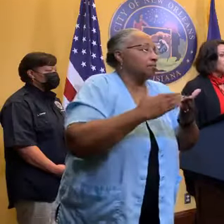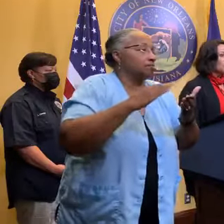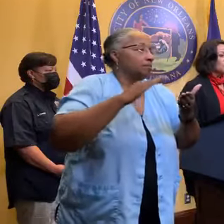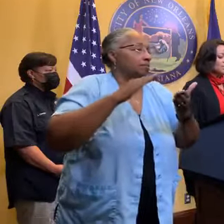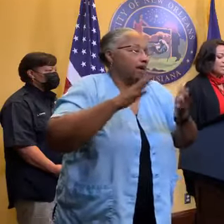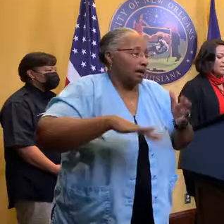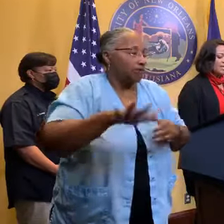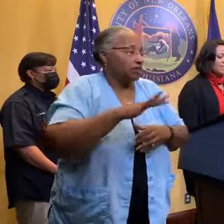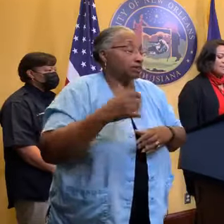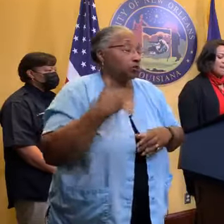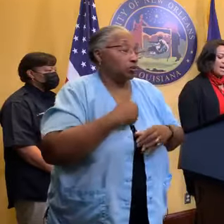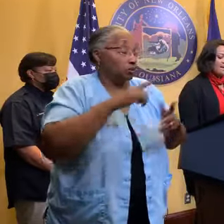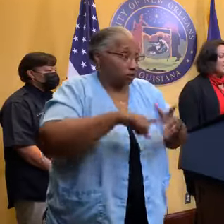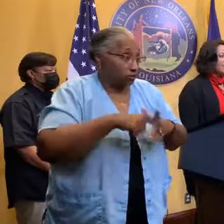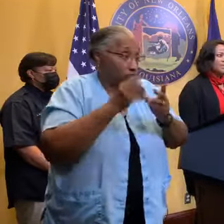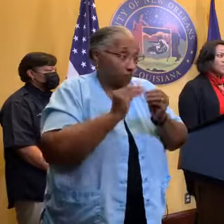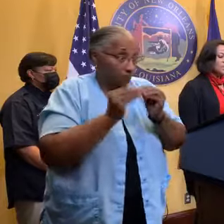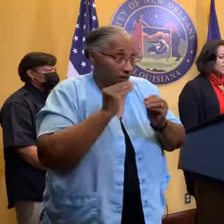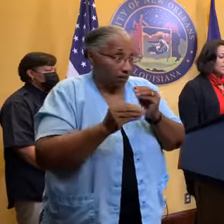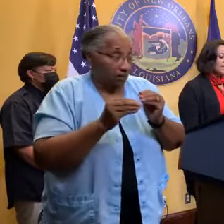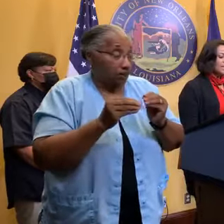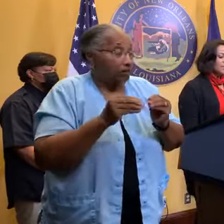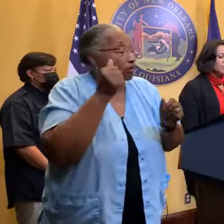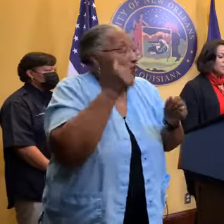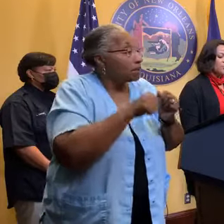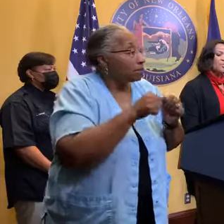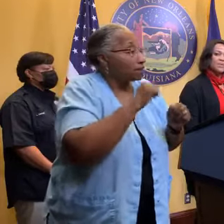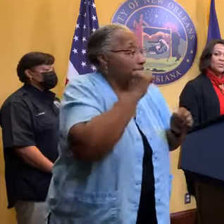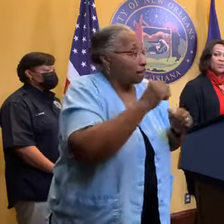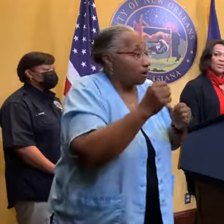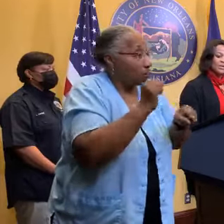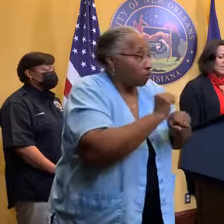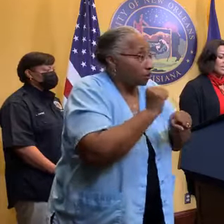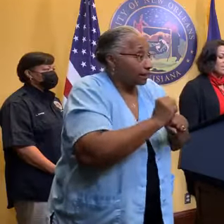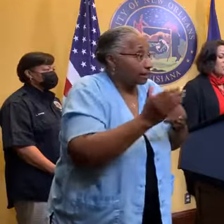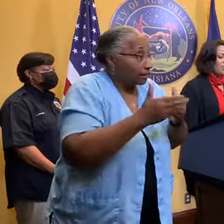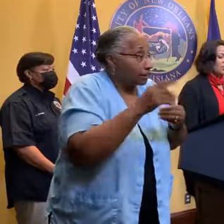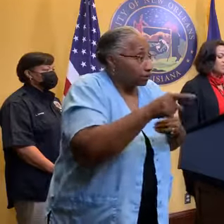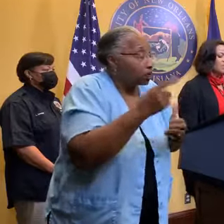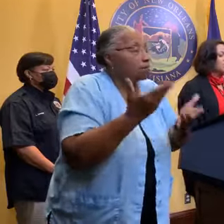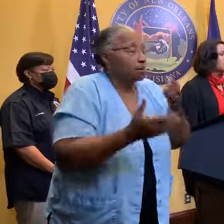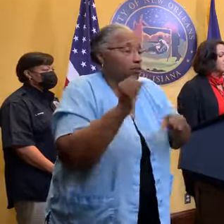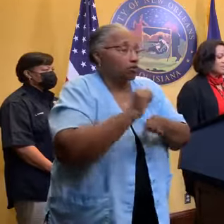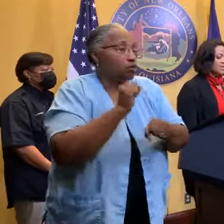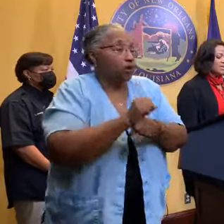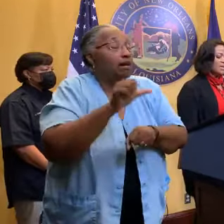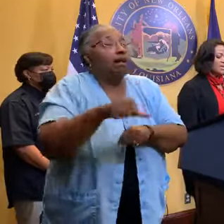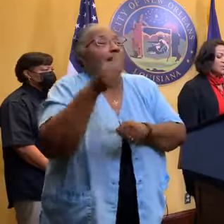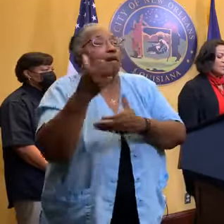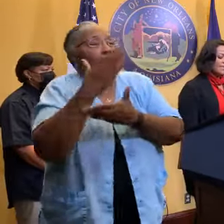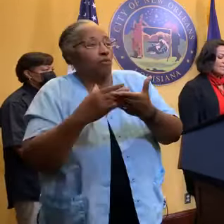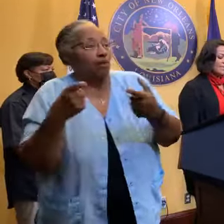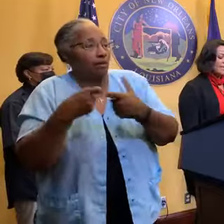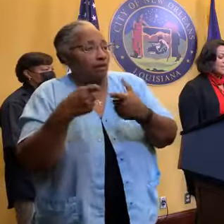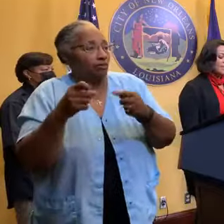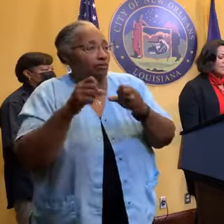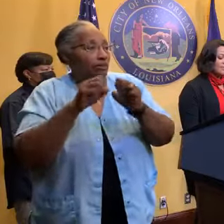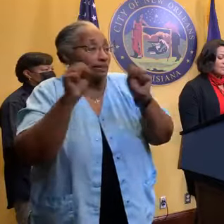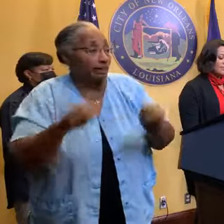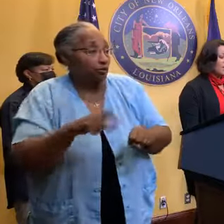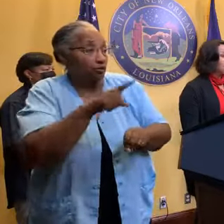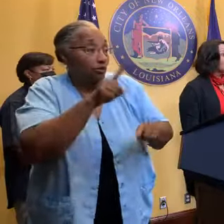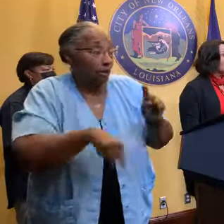restoration starts, keep in mind that if you don't see us working near you, we may be working in another part of the electrical system that you can't see, but